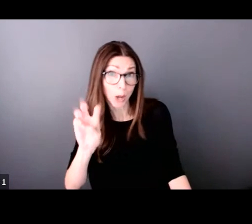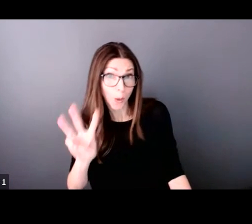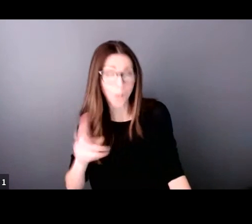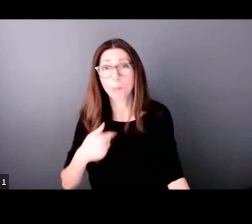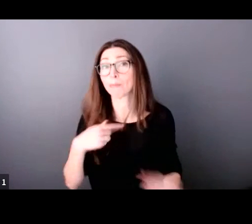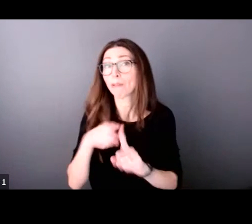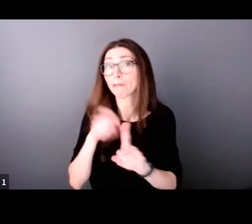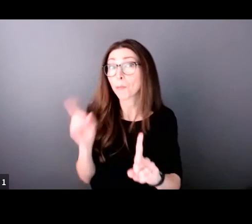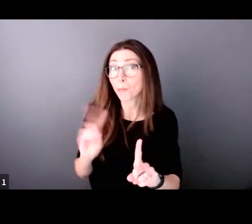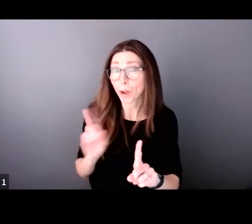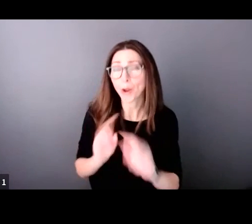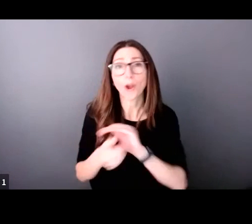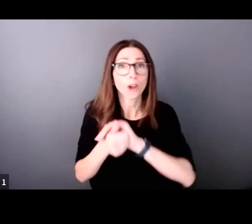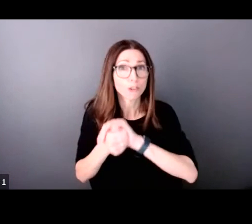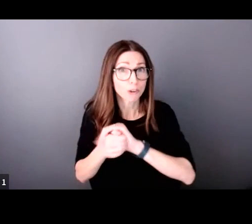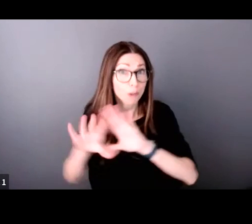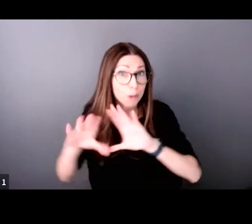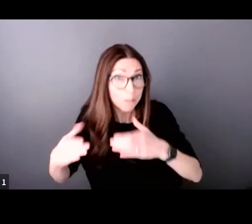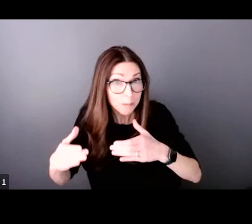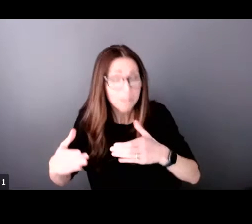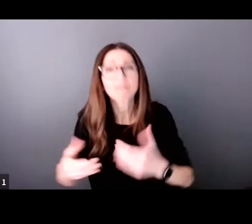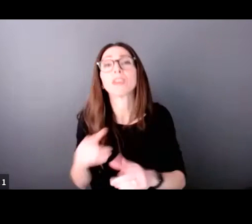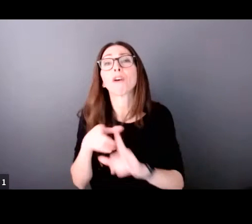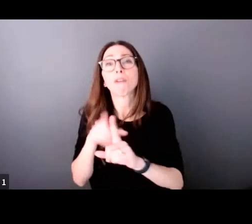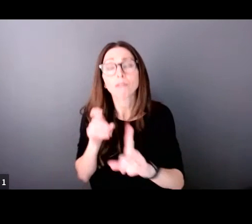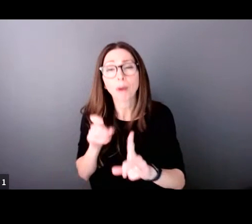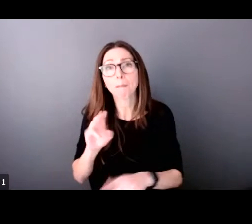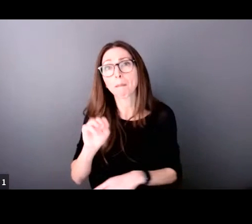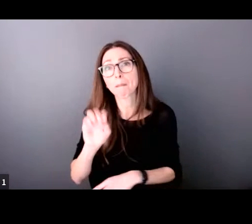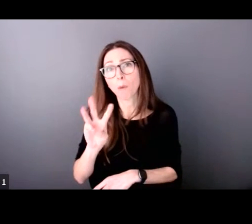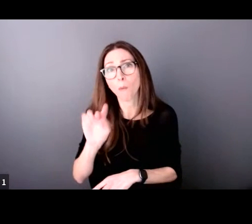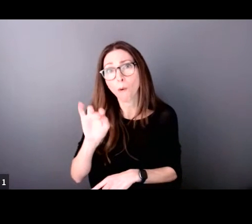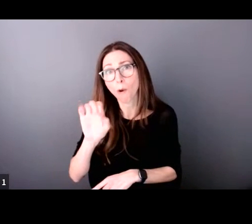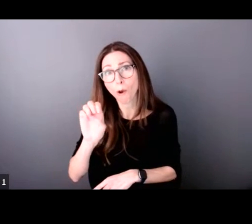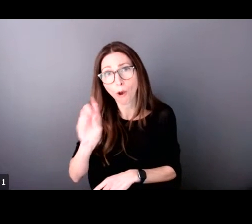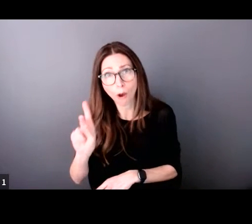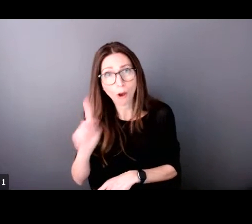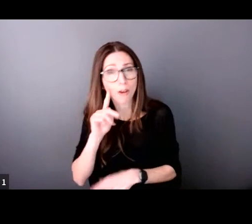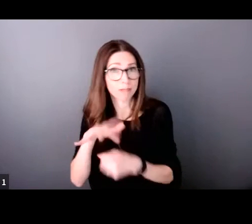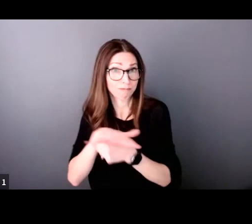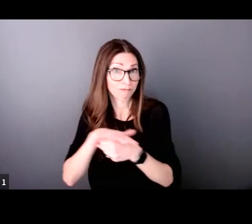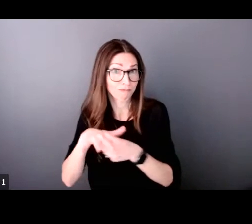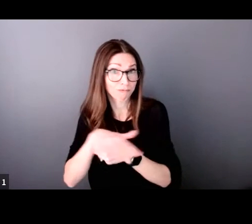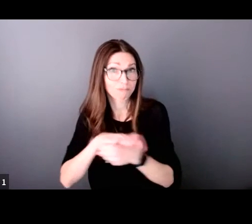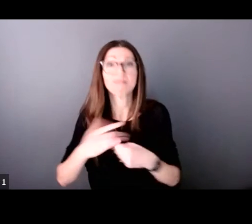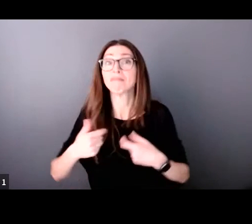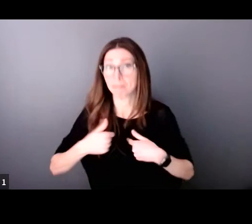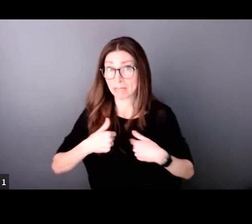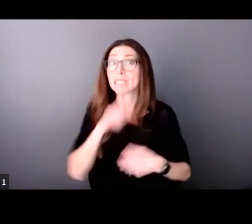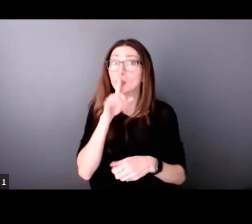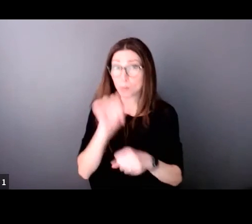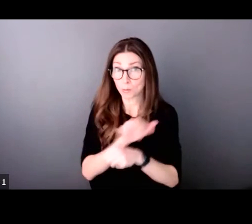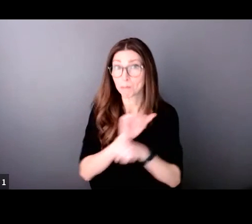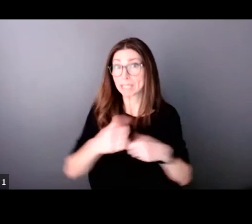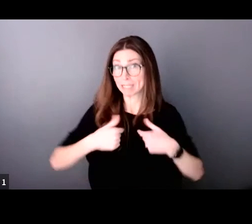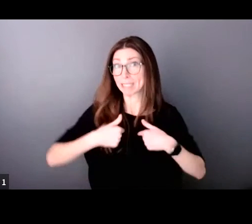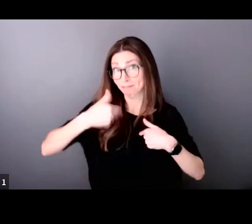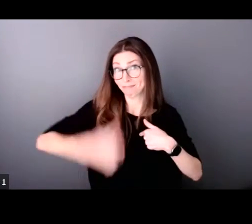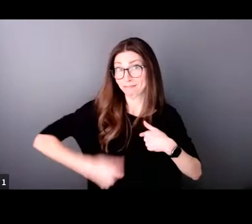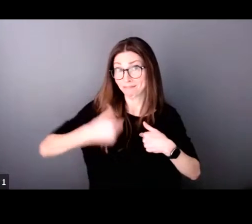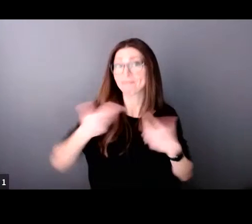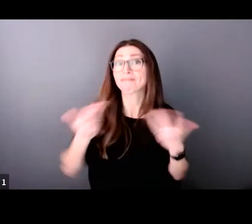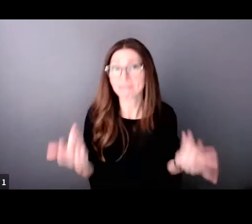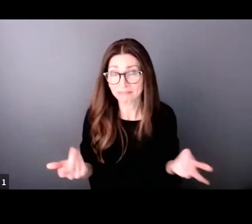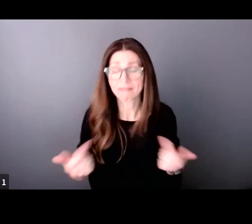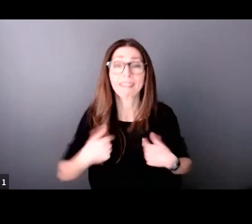Clan and come from the Tyendinaga Mohawk territory. I am, in fact, Mohawk. I teach